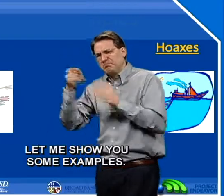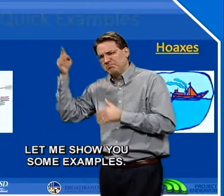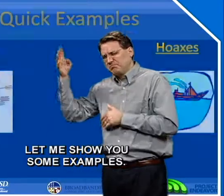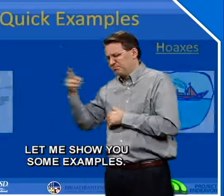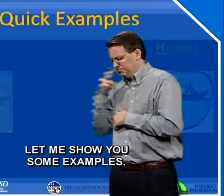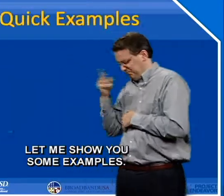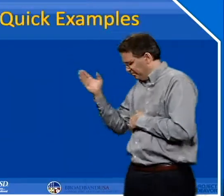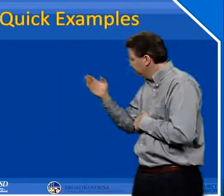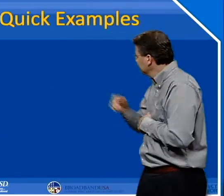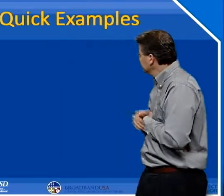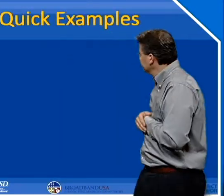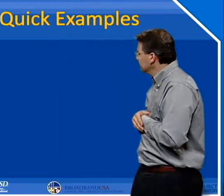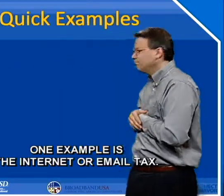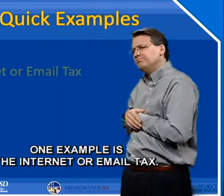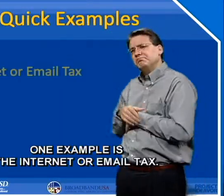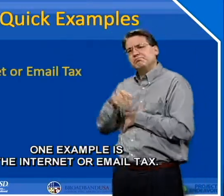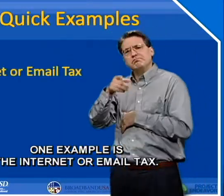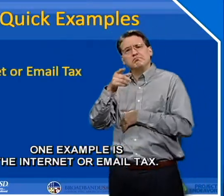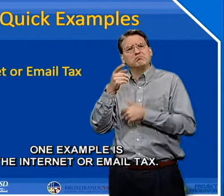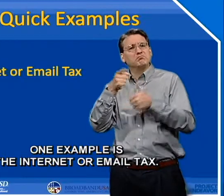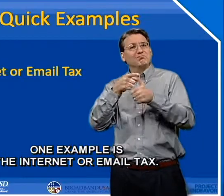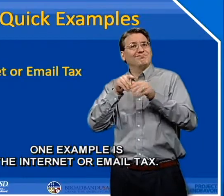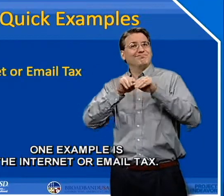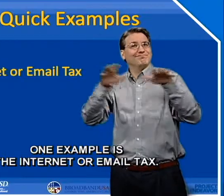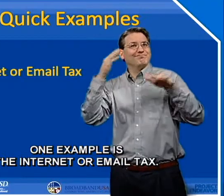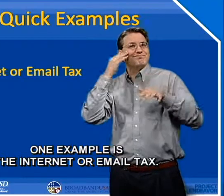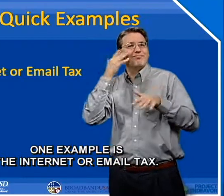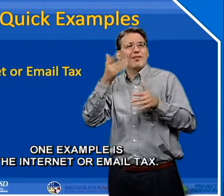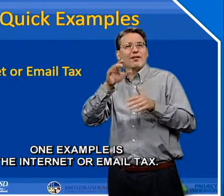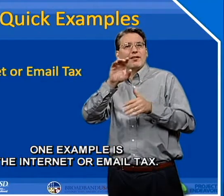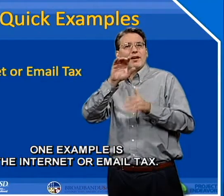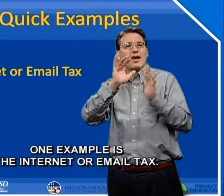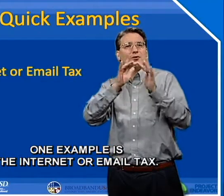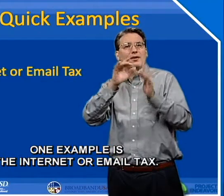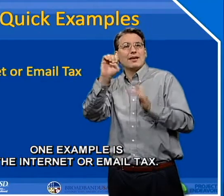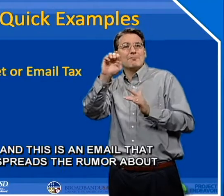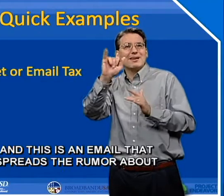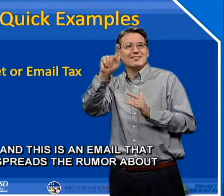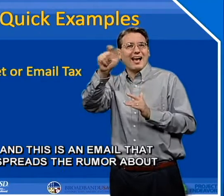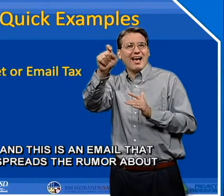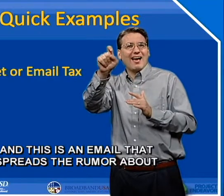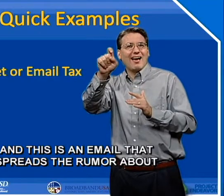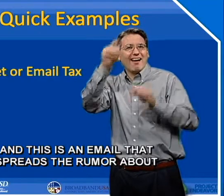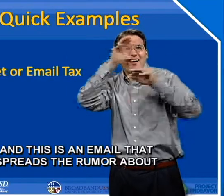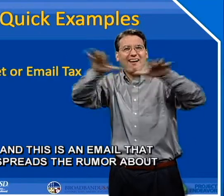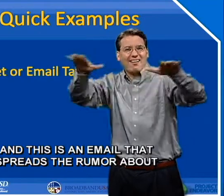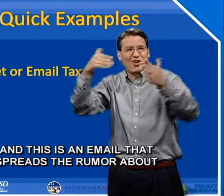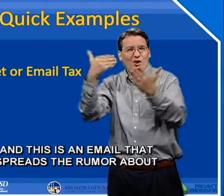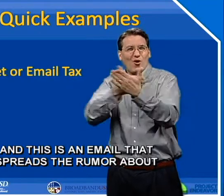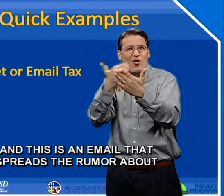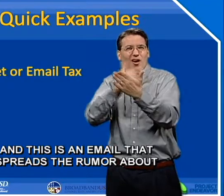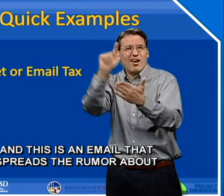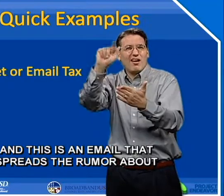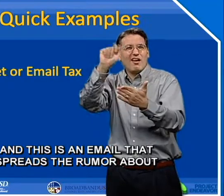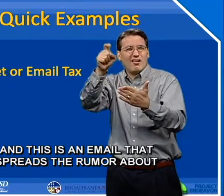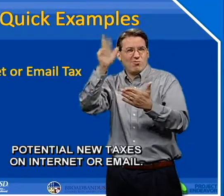examples. One example is the internet or email tax. And this is an email that spreads the rumor about potential